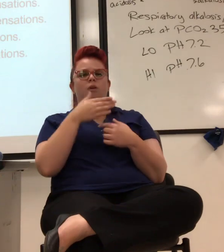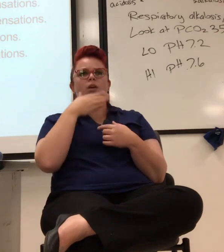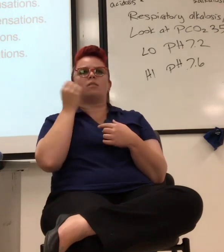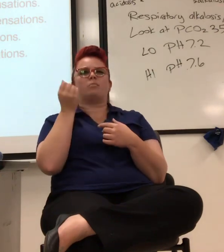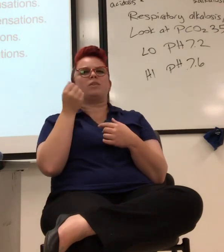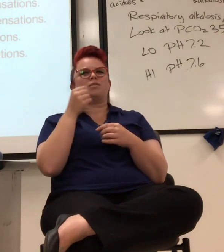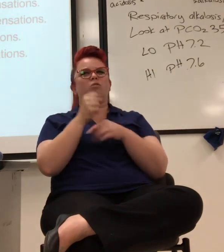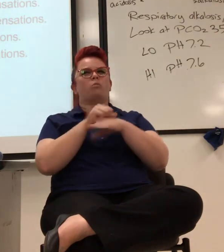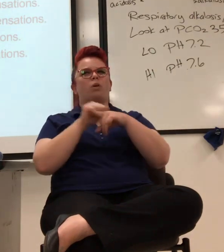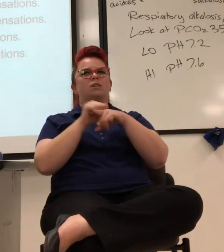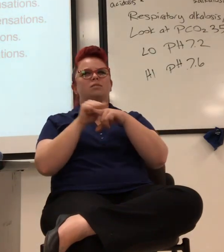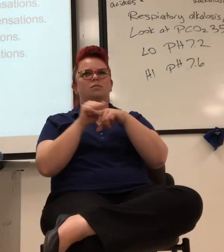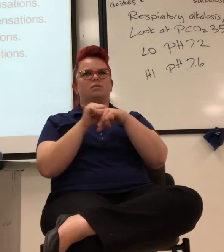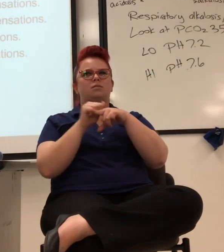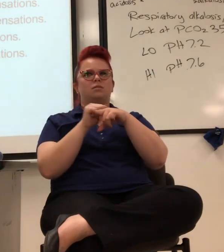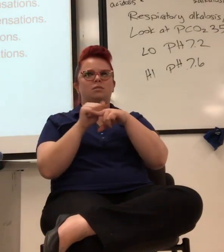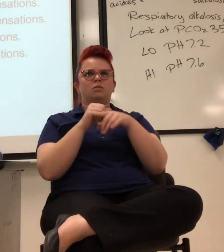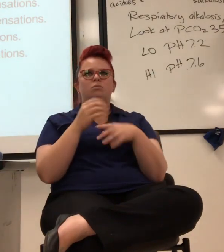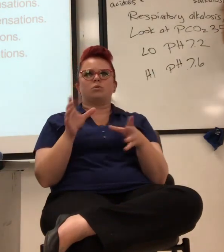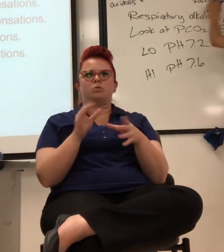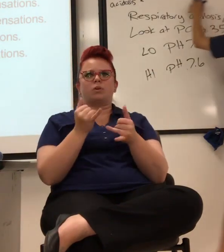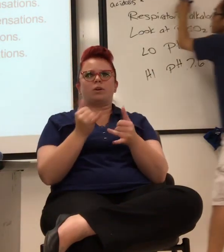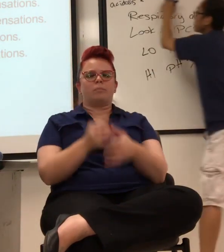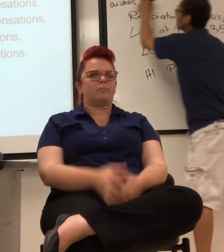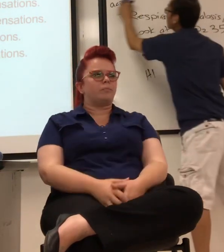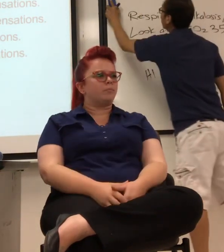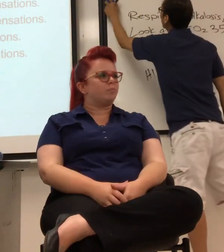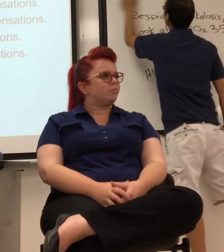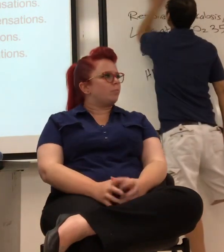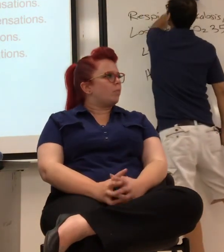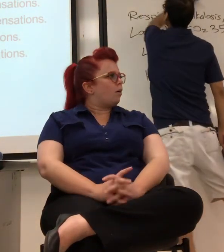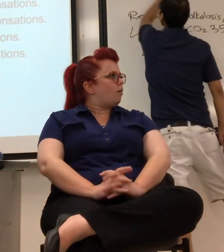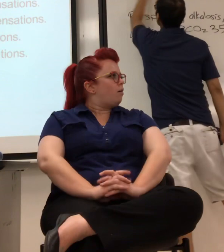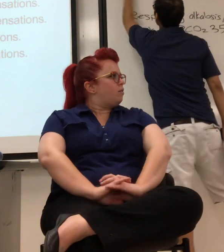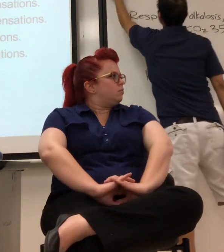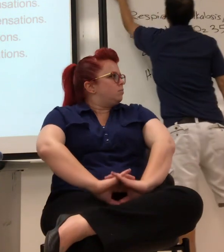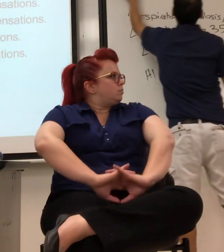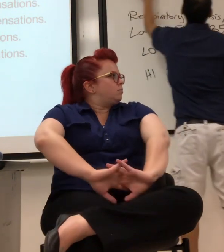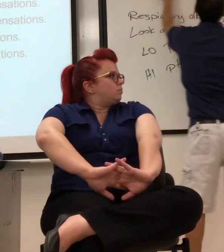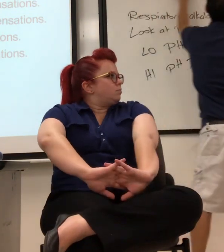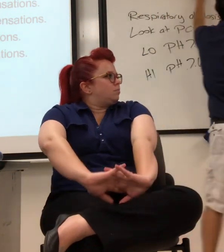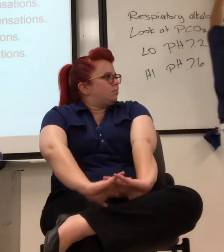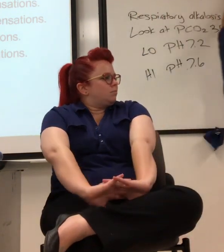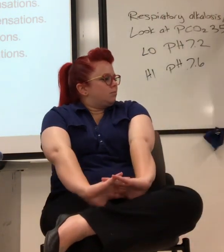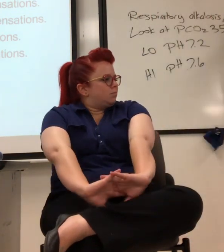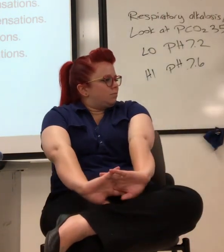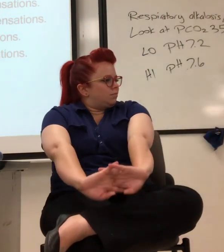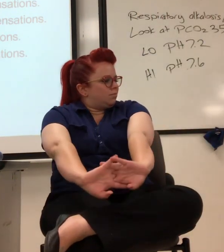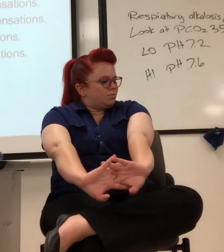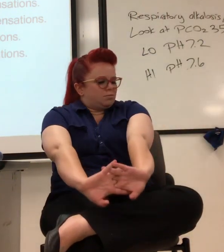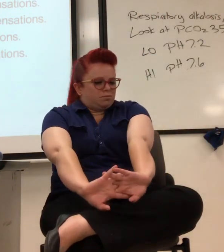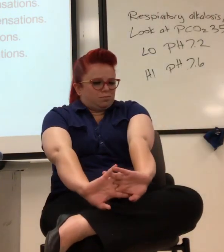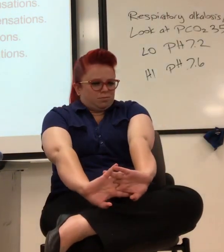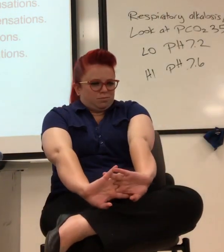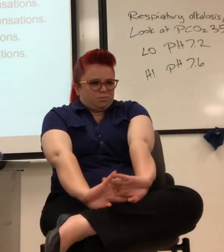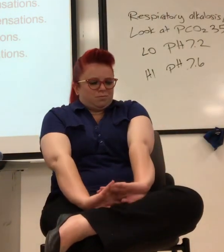out, okay, and it's a metabolic cause, is the respiratory system healthy enough to